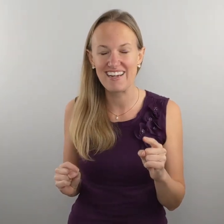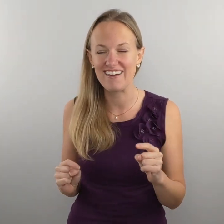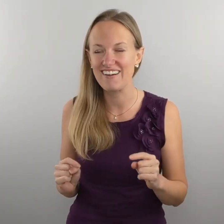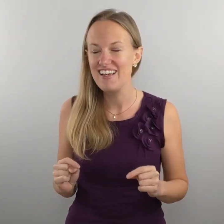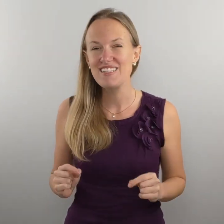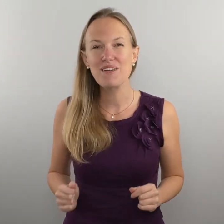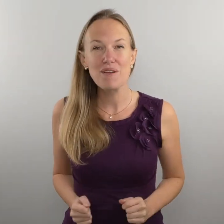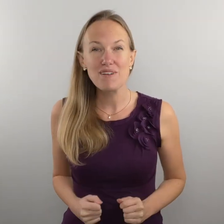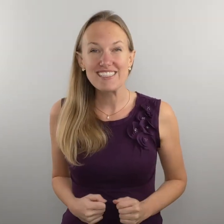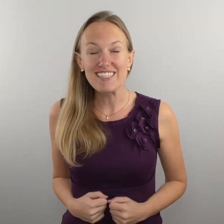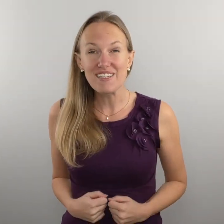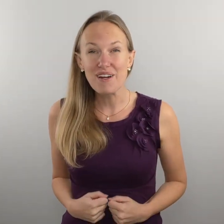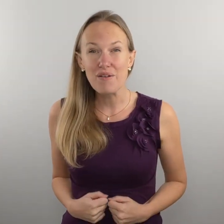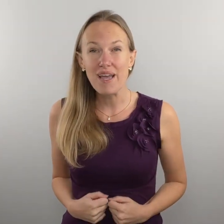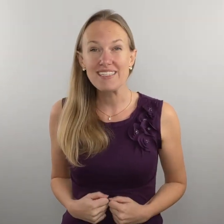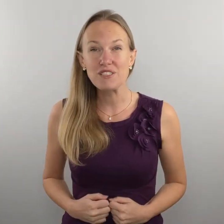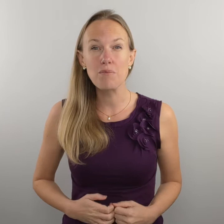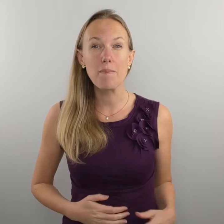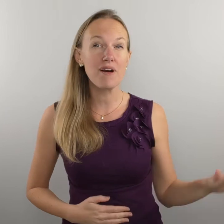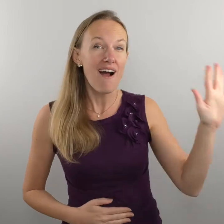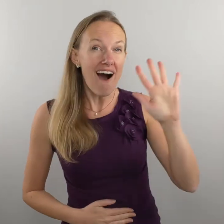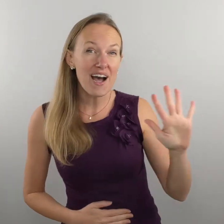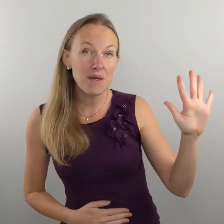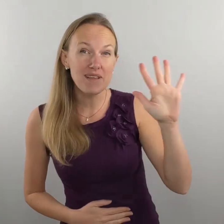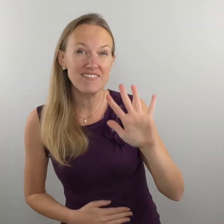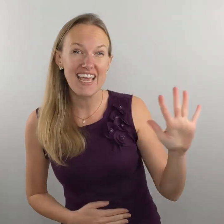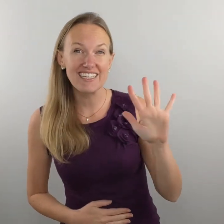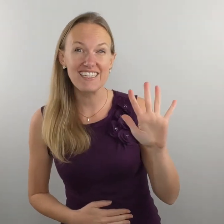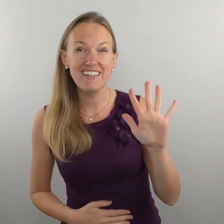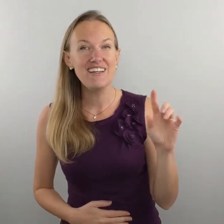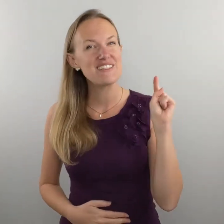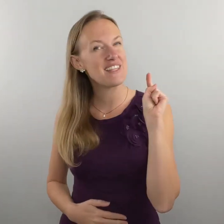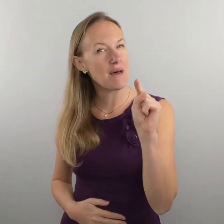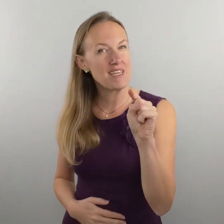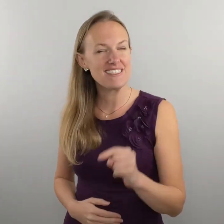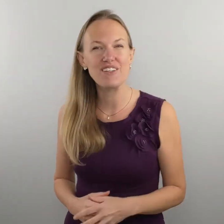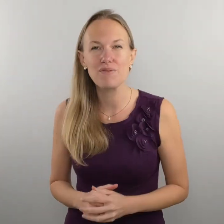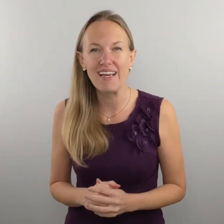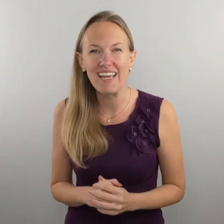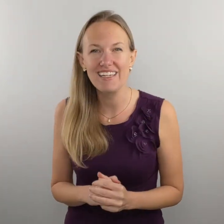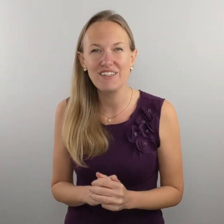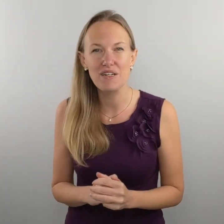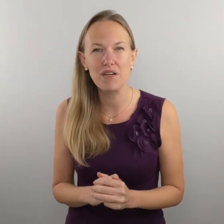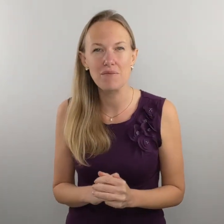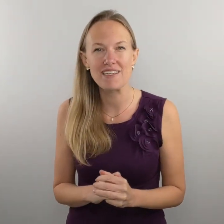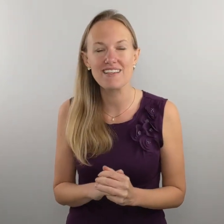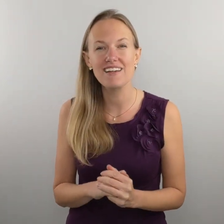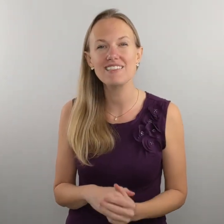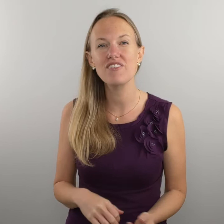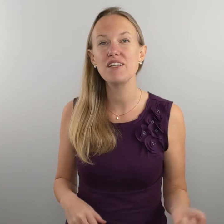here. So we will get started right away. Just remember, I am left-handed, so that means if you're right-handed, you're going to mirror my signs. If you look